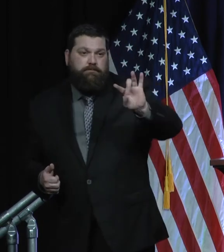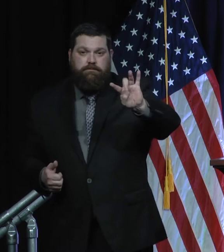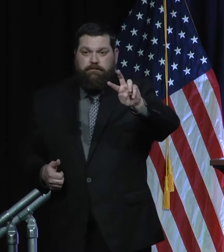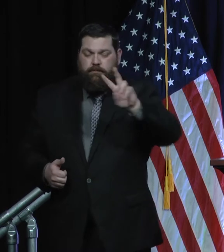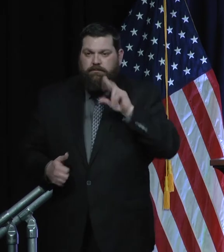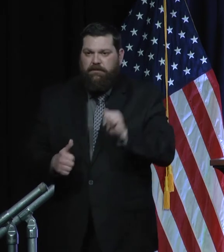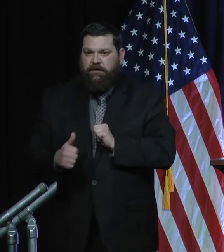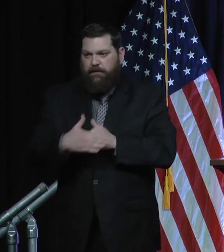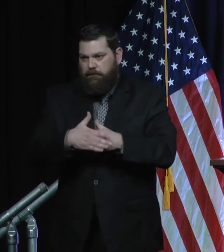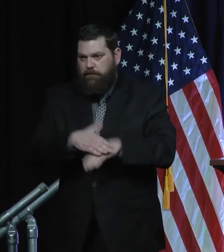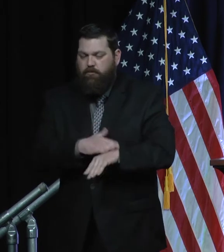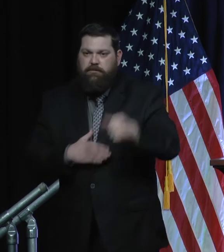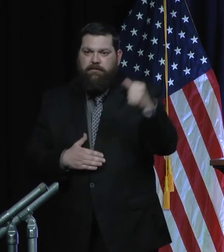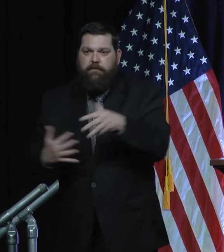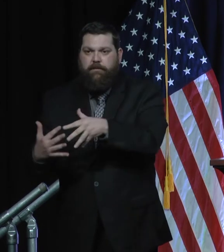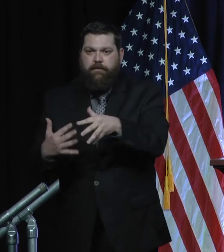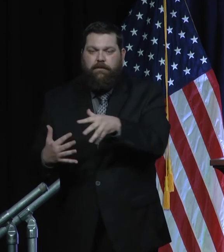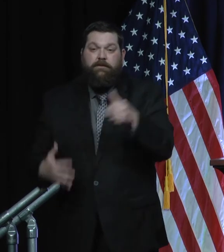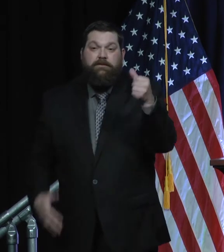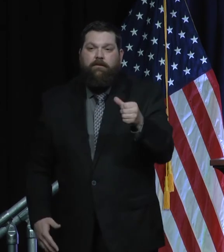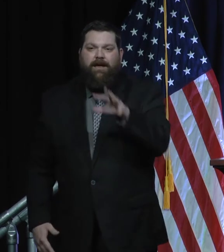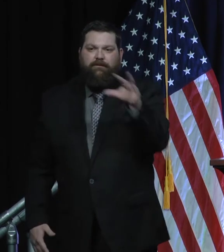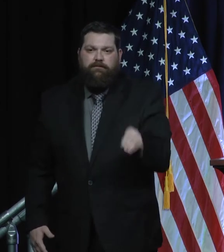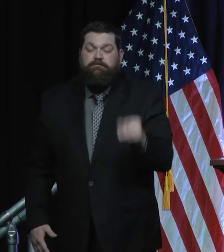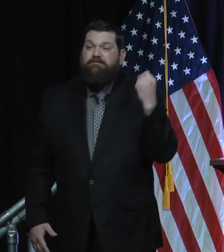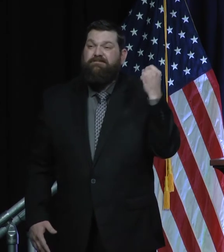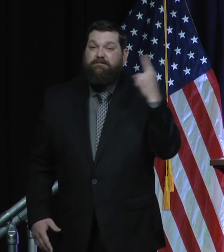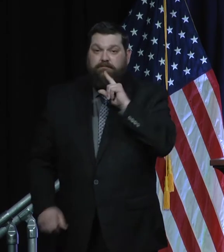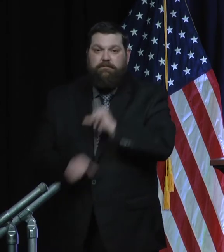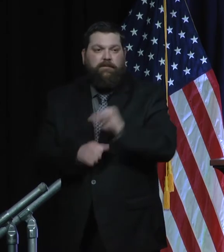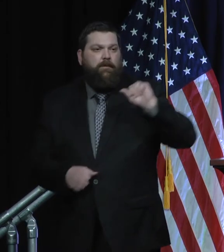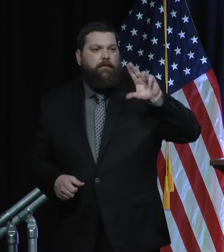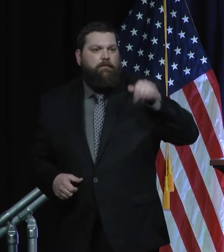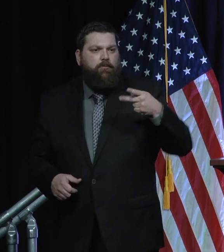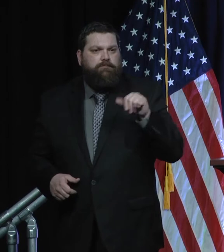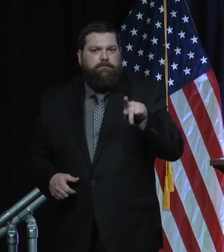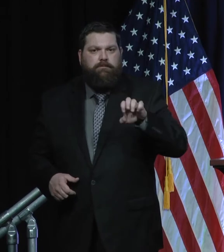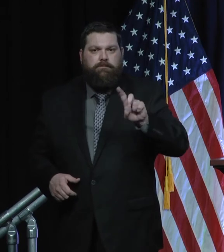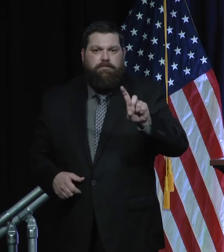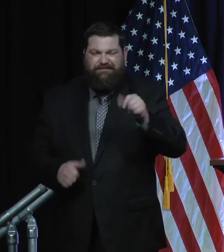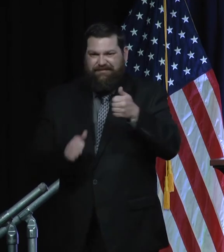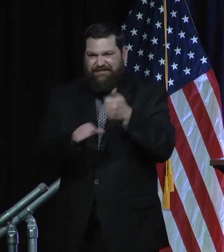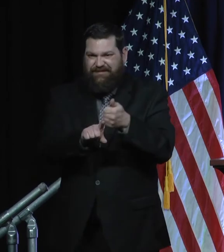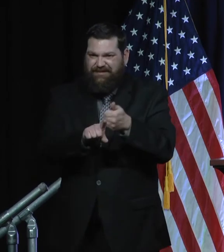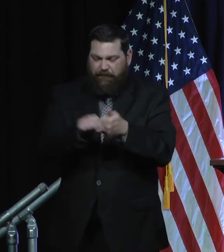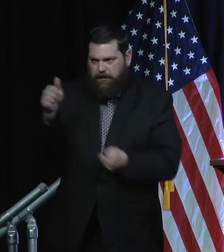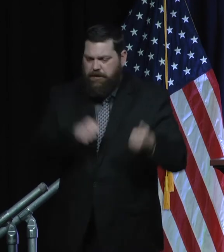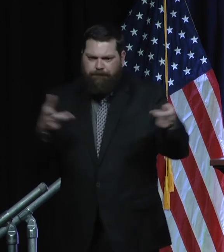during the time when the apartheid government was at the helm of our society. A system so brutal, in